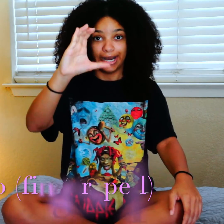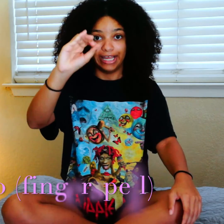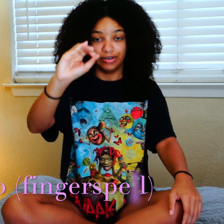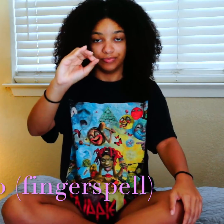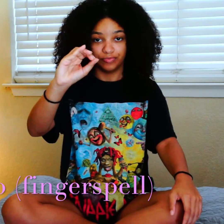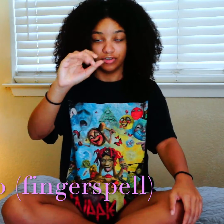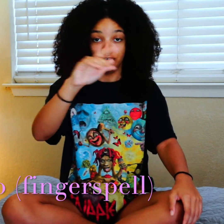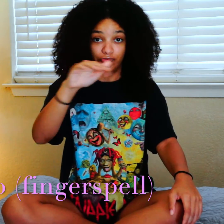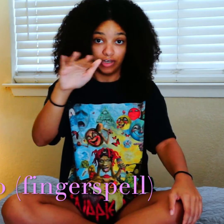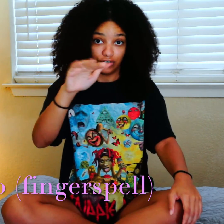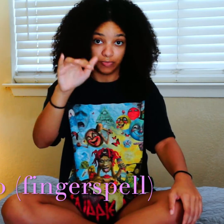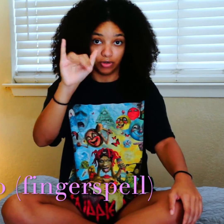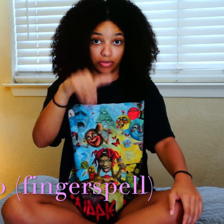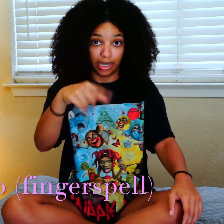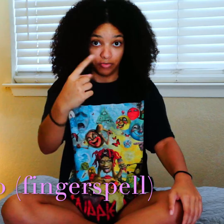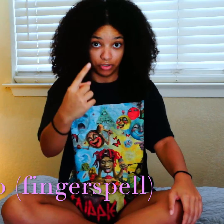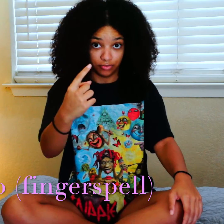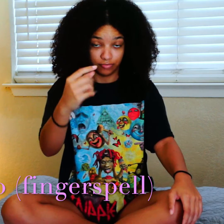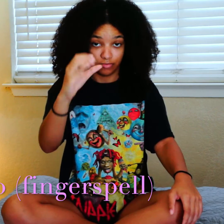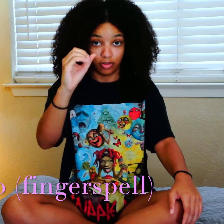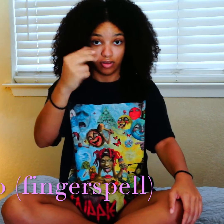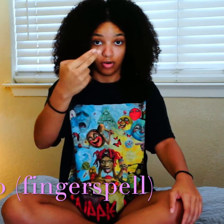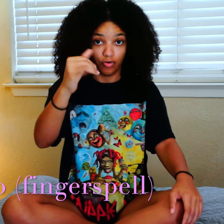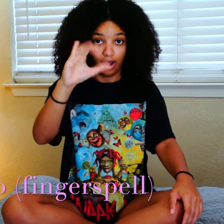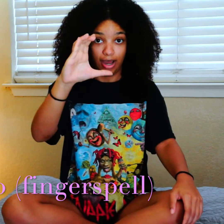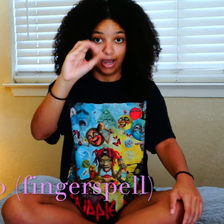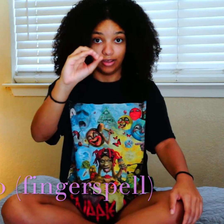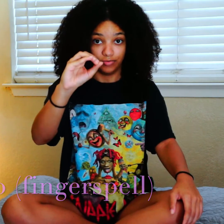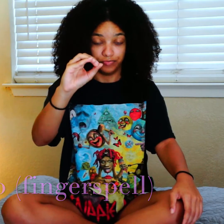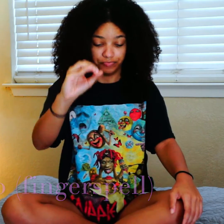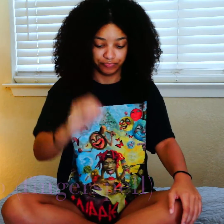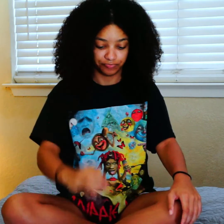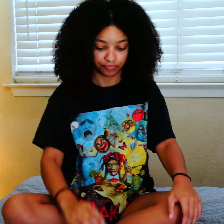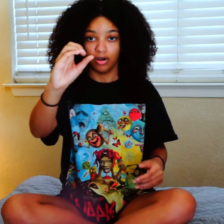Your finger spell that one. Ohio.